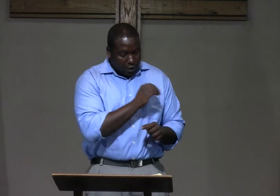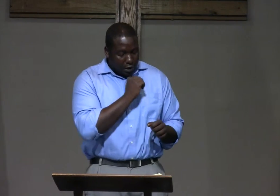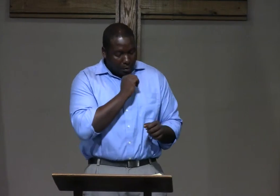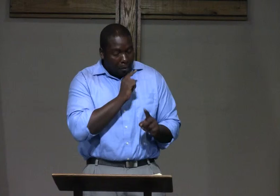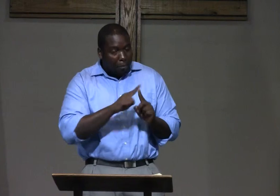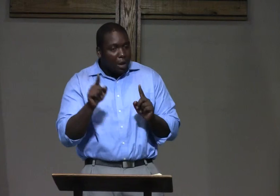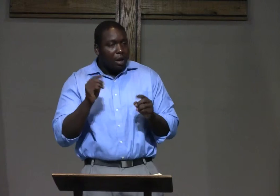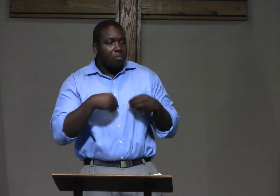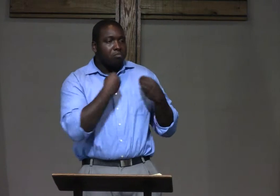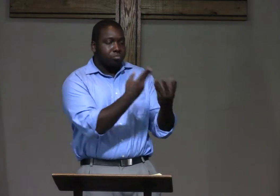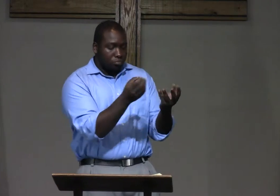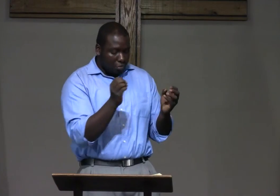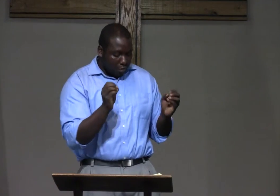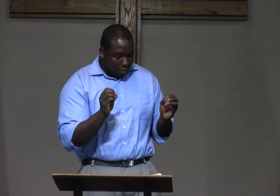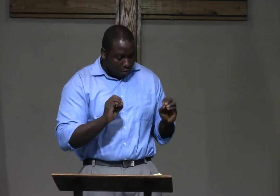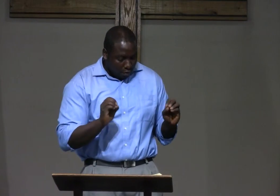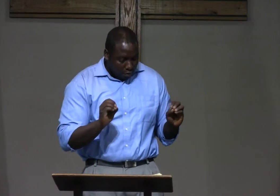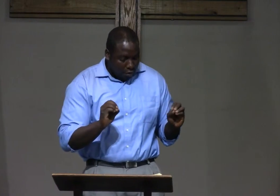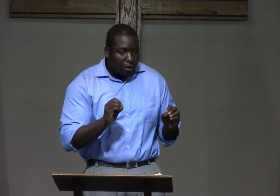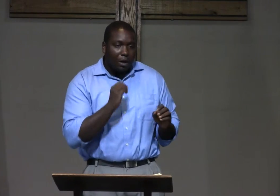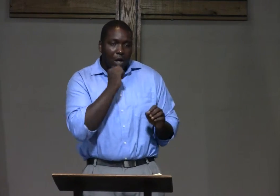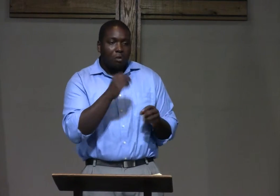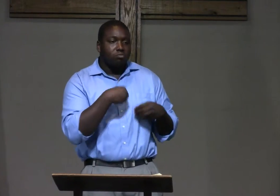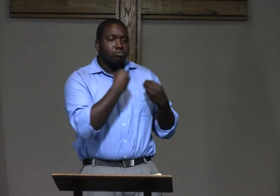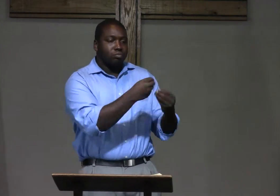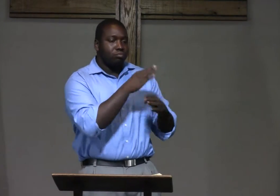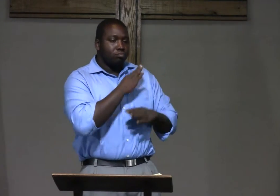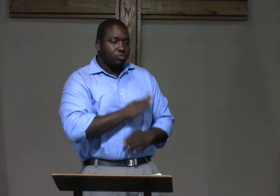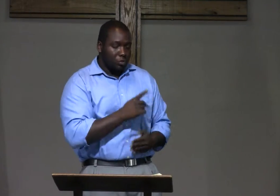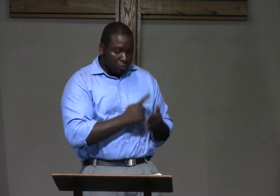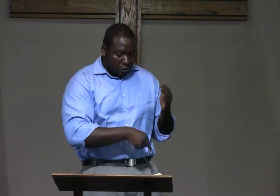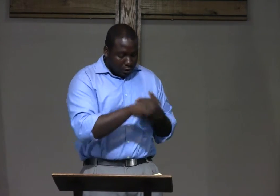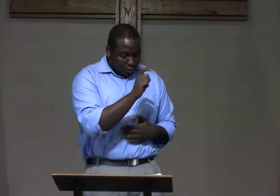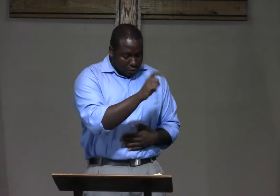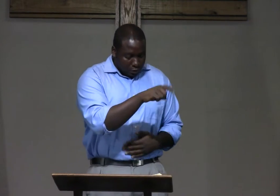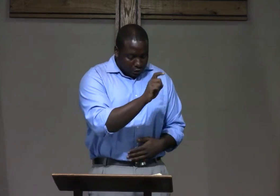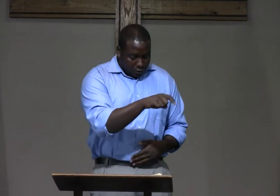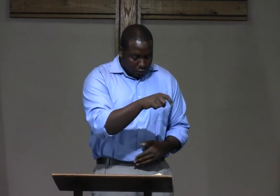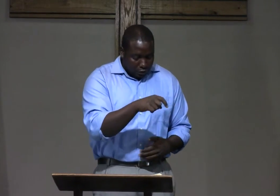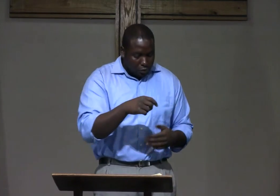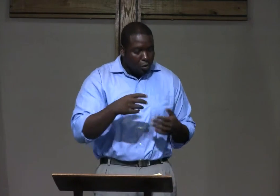notwithstanding ye give them not those things which are needful to the body. What doth it profit?